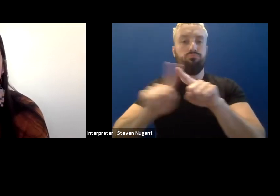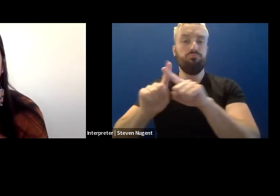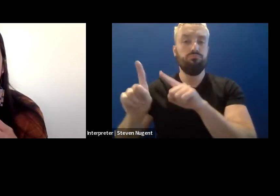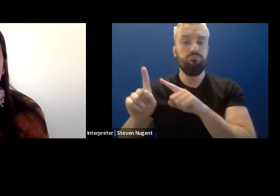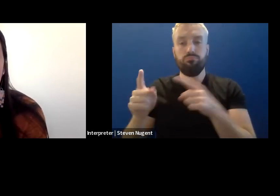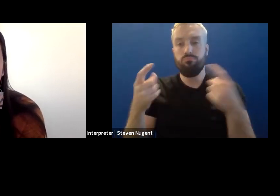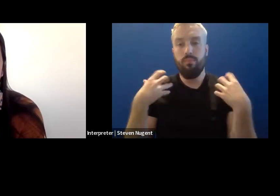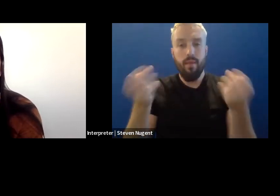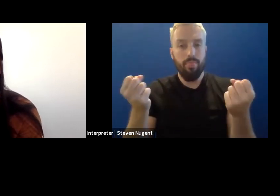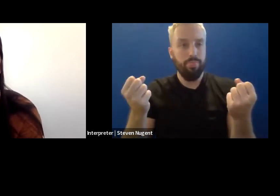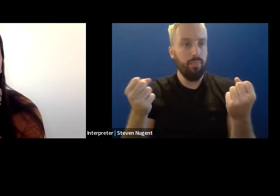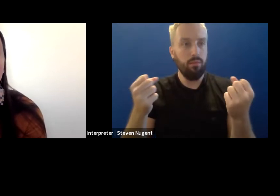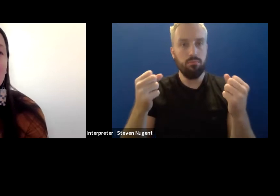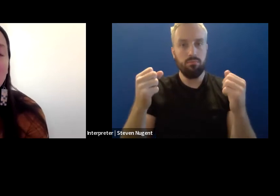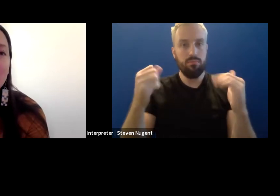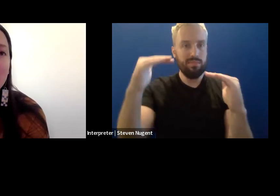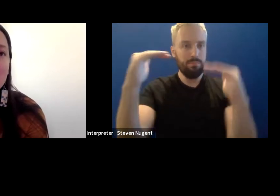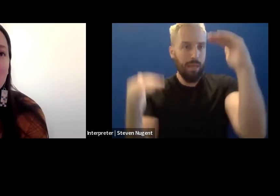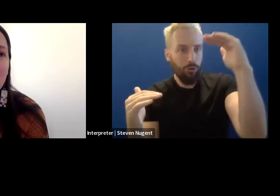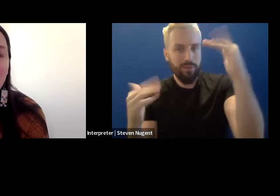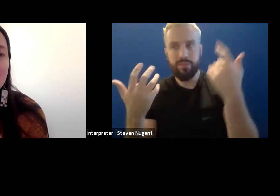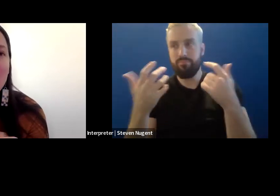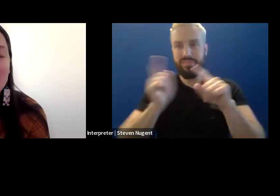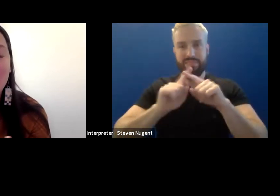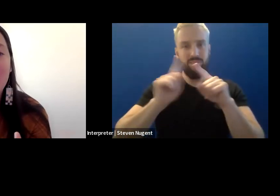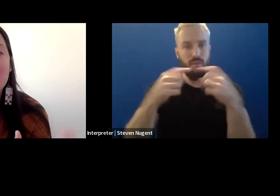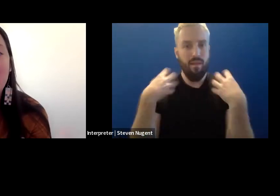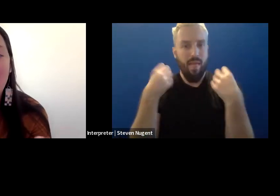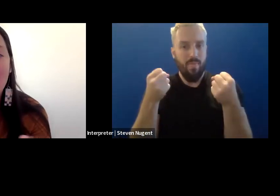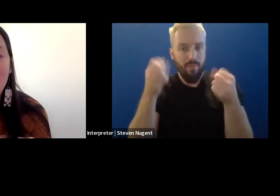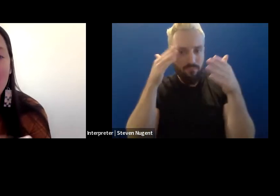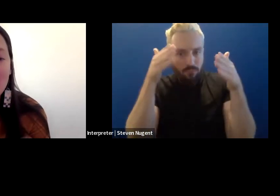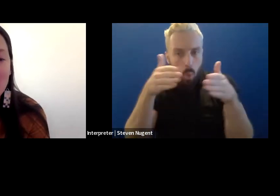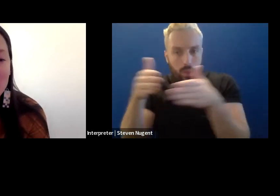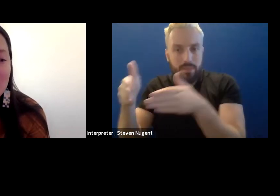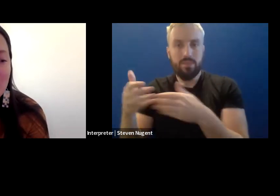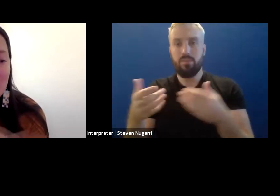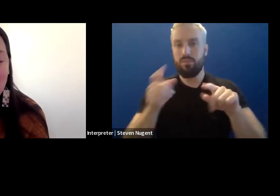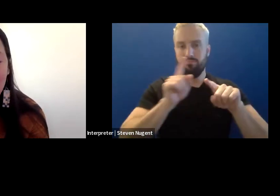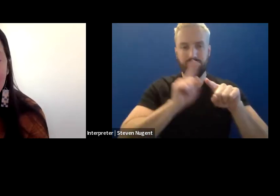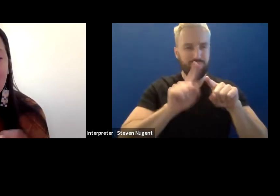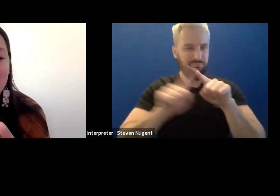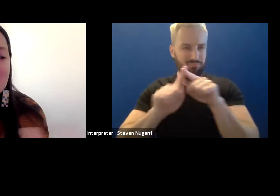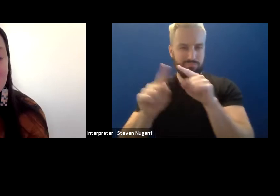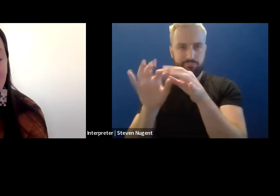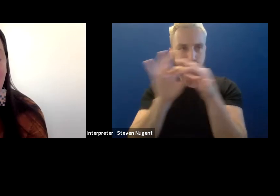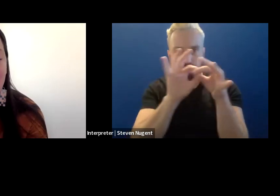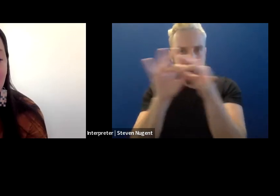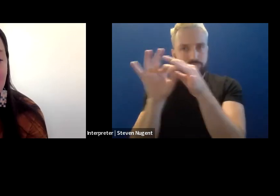health disparities focuses, many different dynamics within the